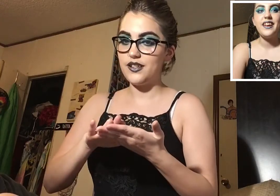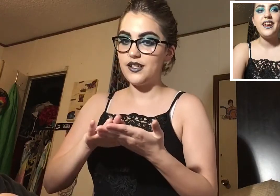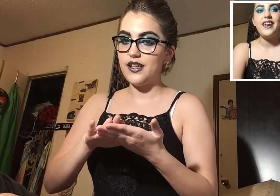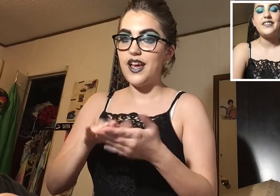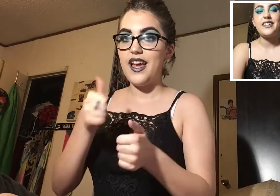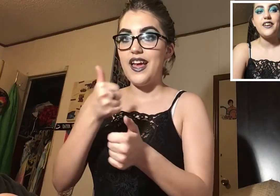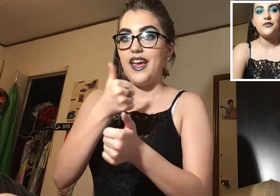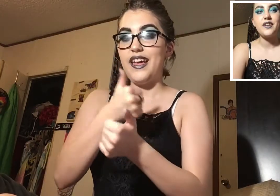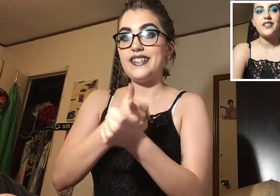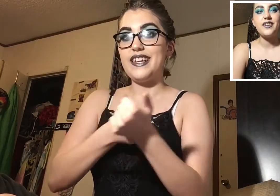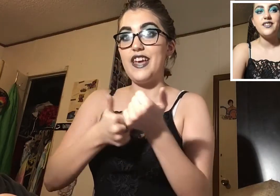and everything